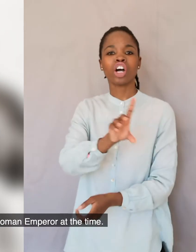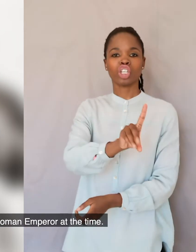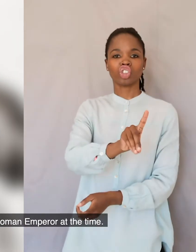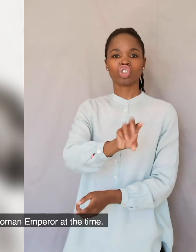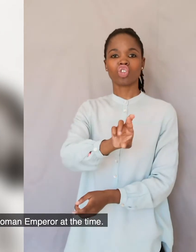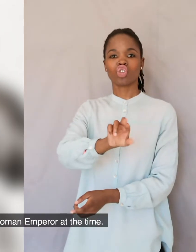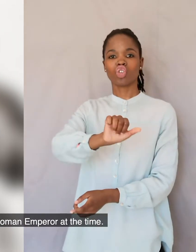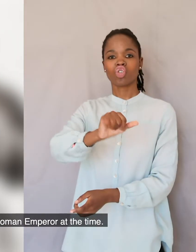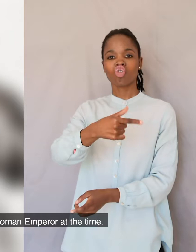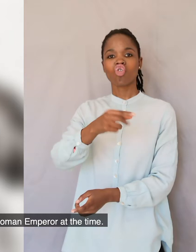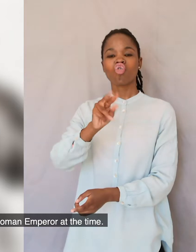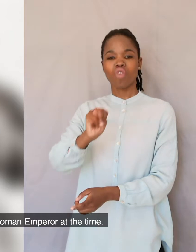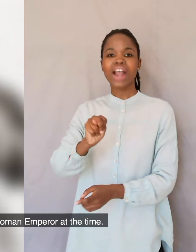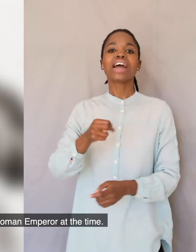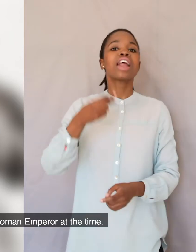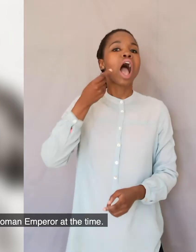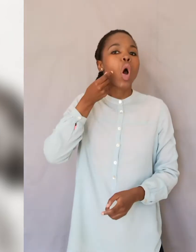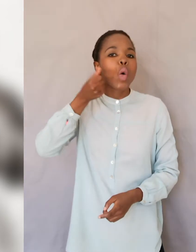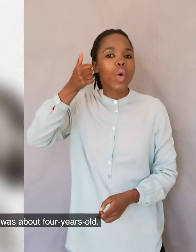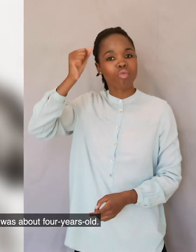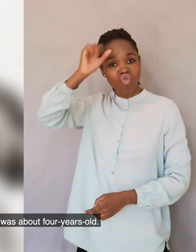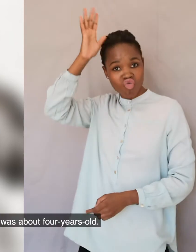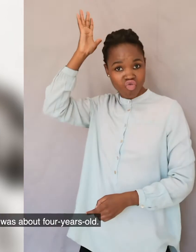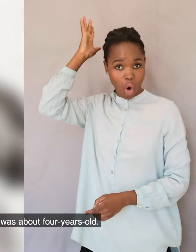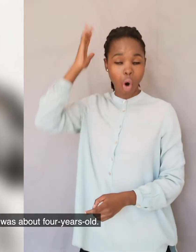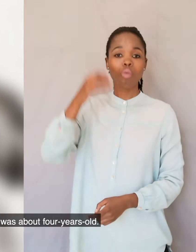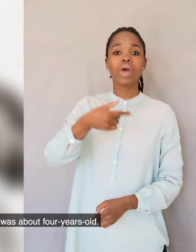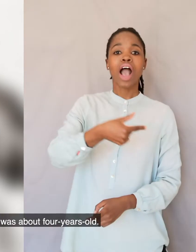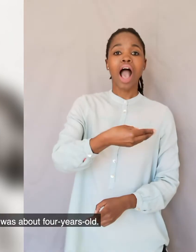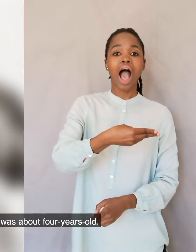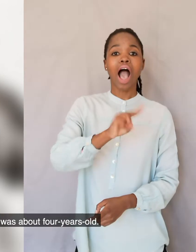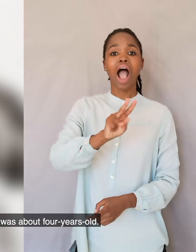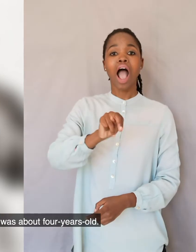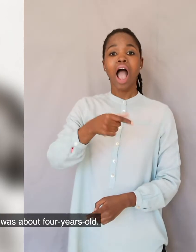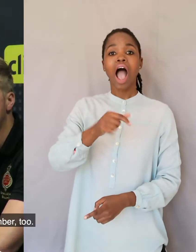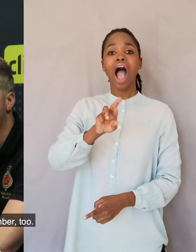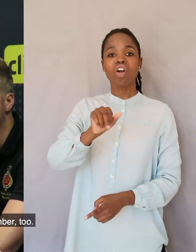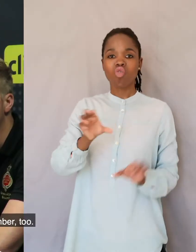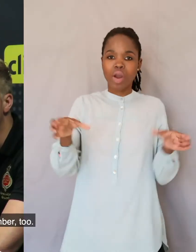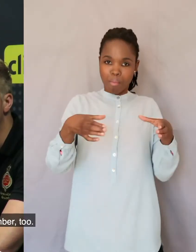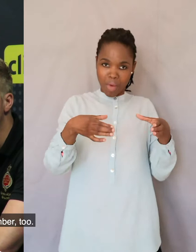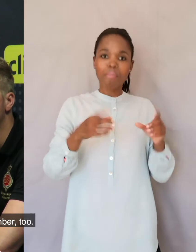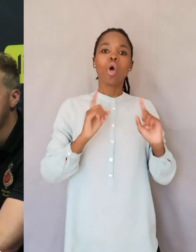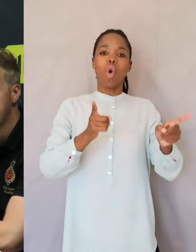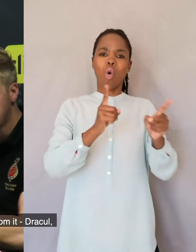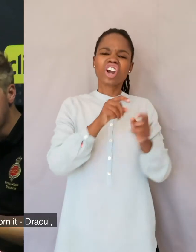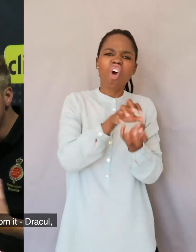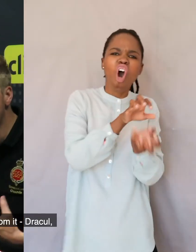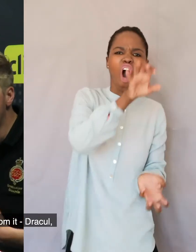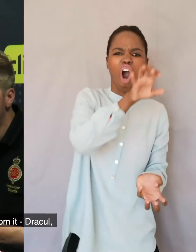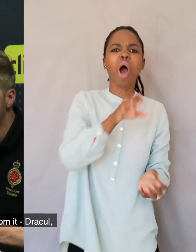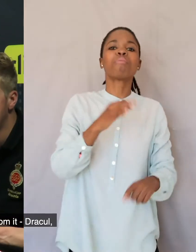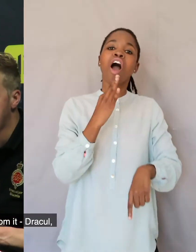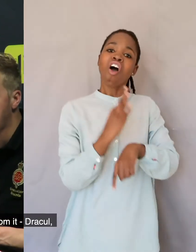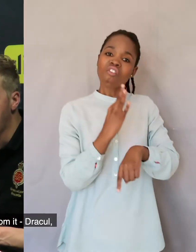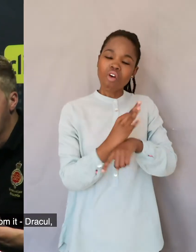by, I think, the Hungarian king or the Holy Roman Emperor at the time. And he was brought into this when he was about 4 years old. His father was a member too. They took their